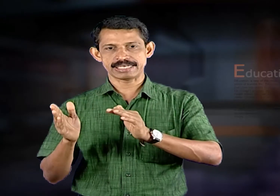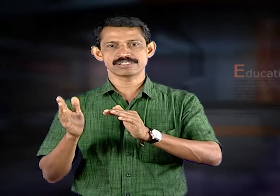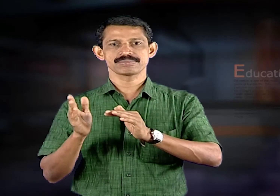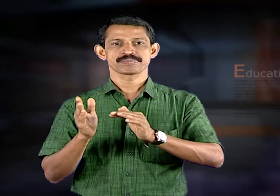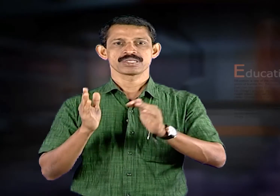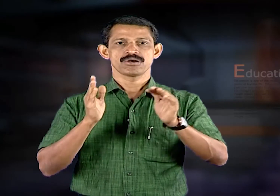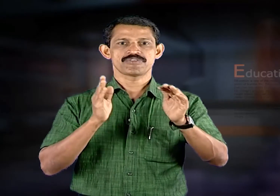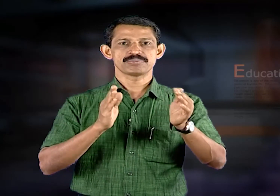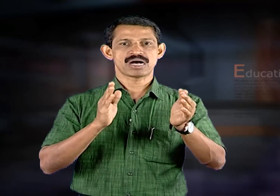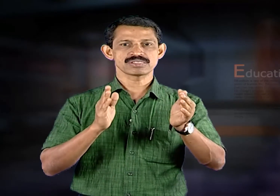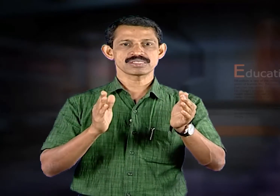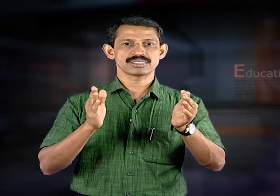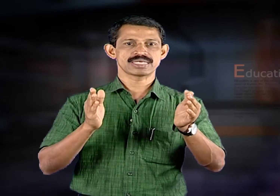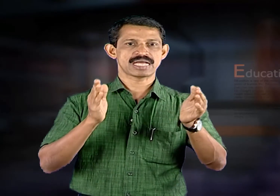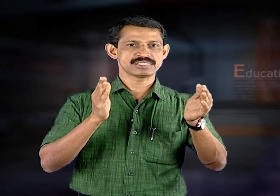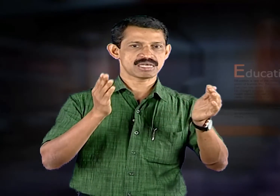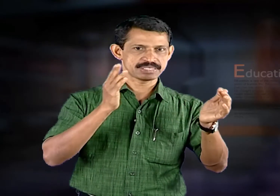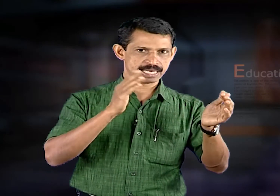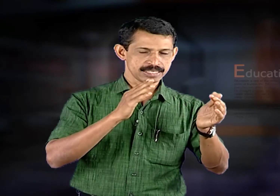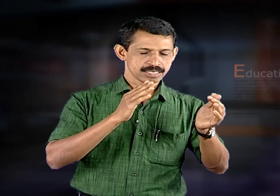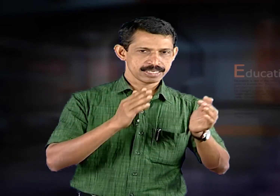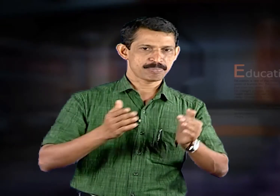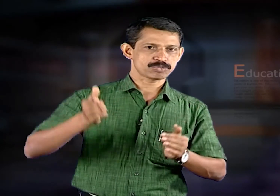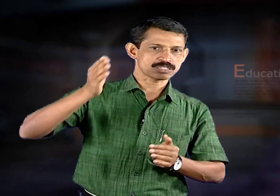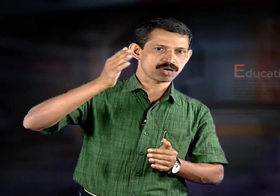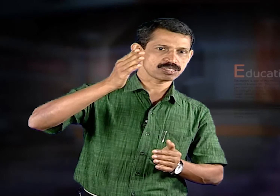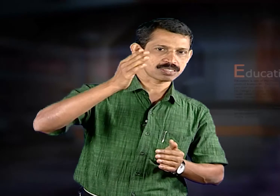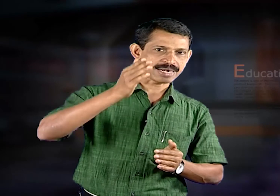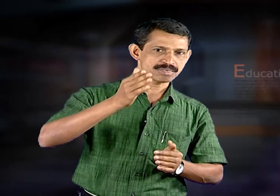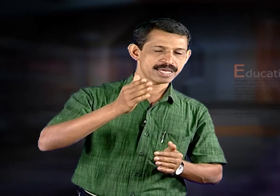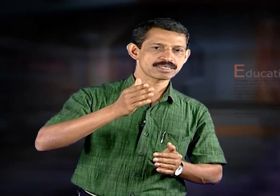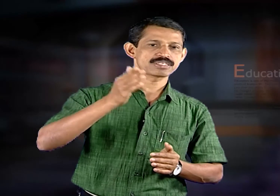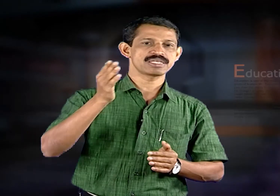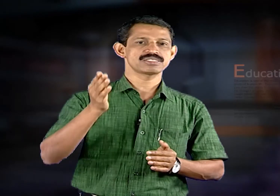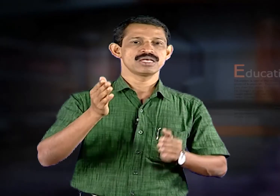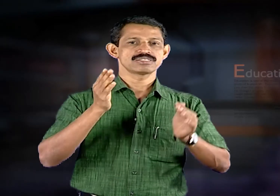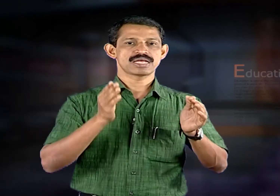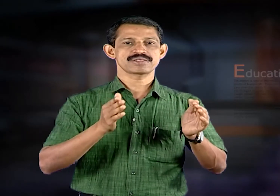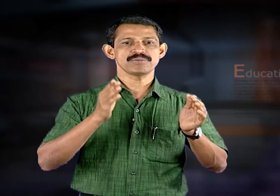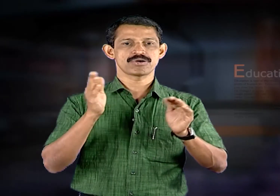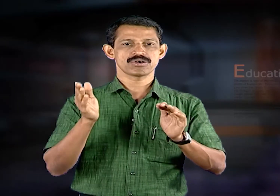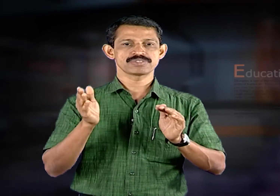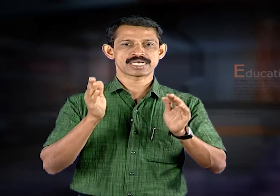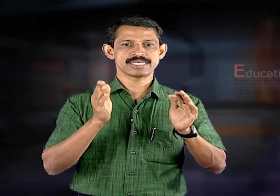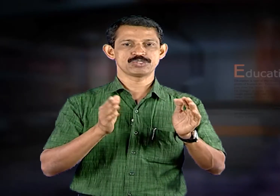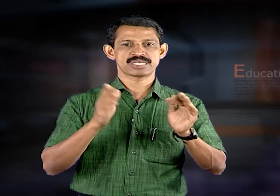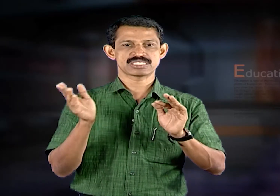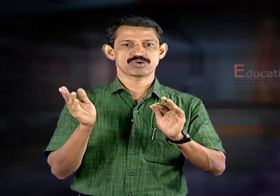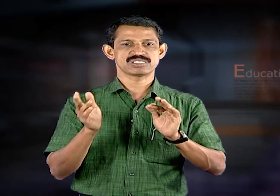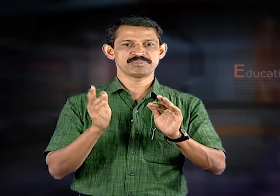needs of the masses in the year 1979, a project was started by country's Central Board of Secondary Education or